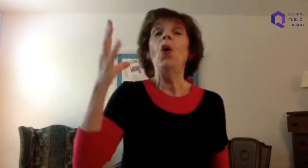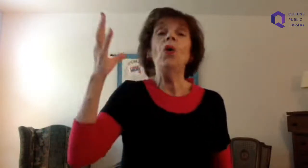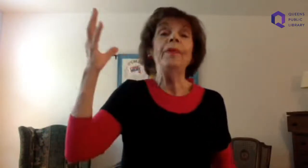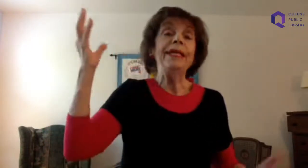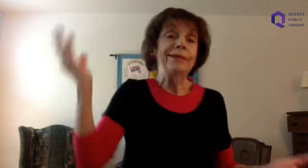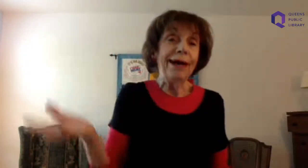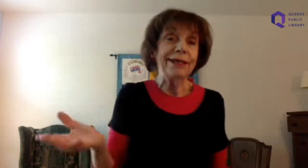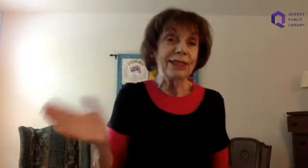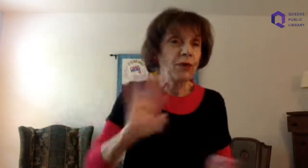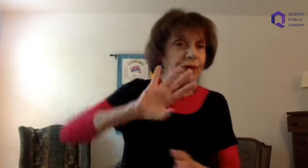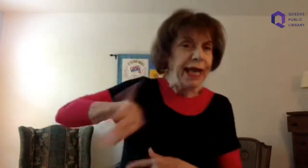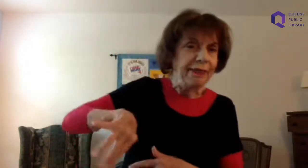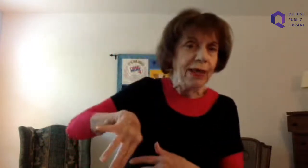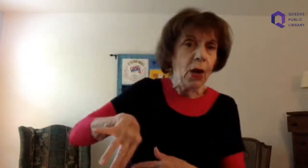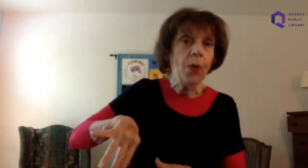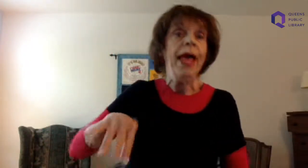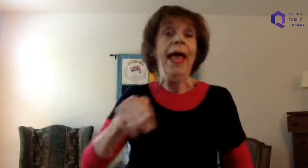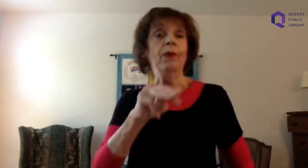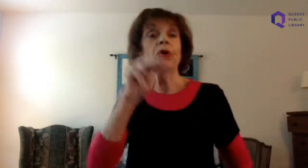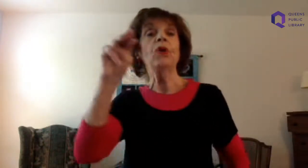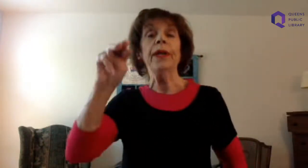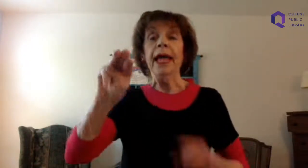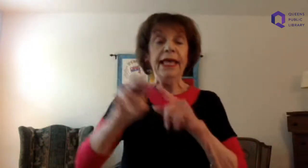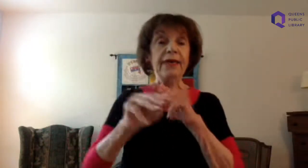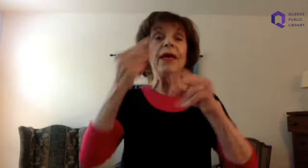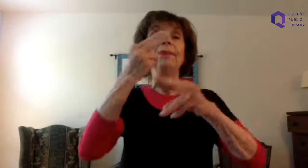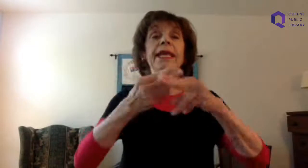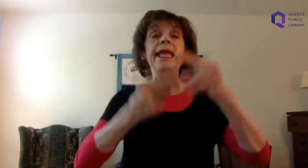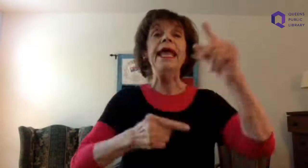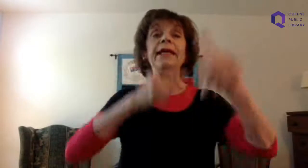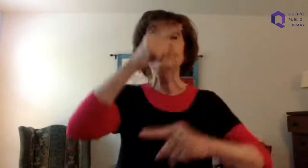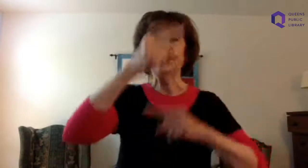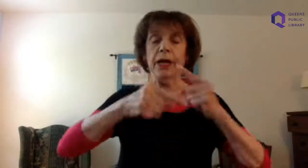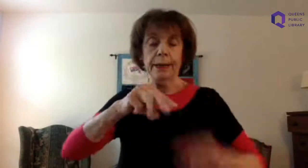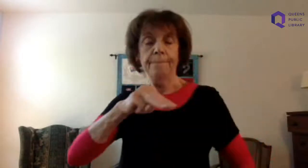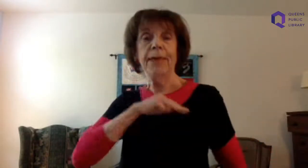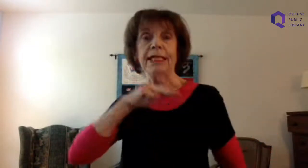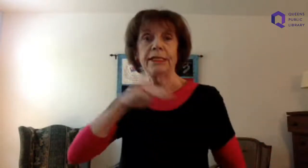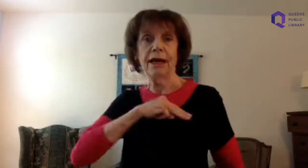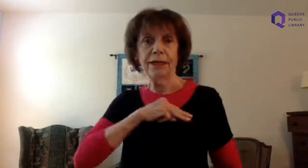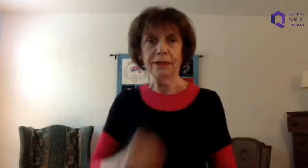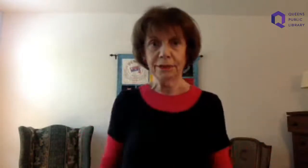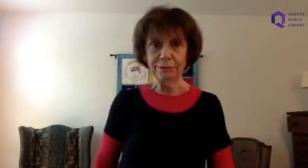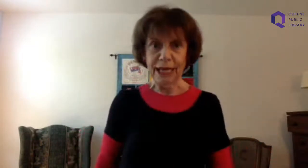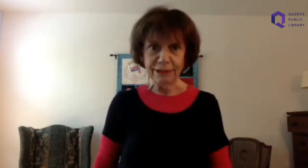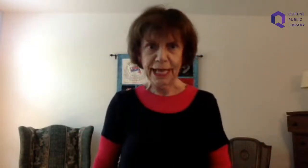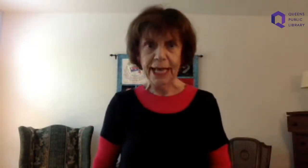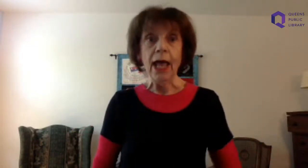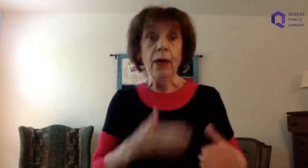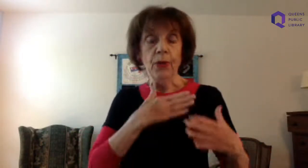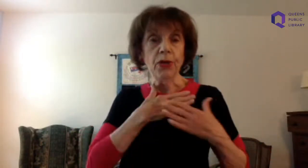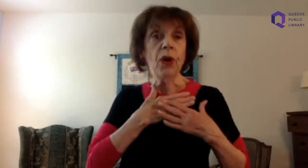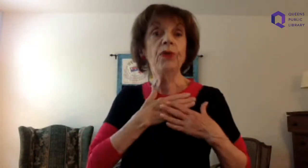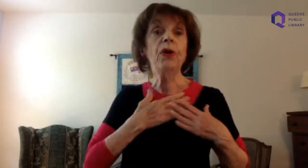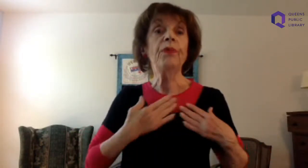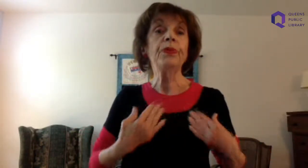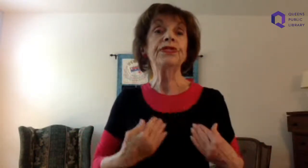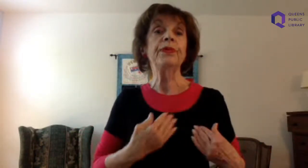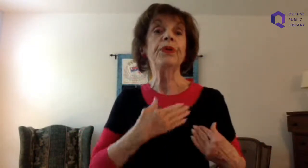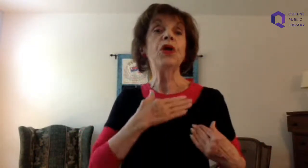Old MacDonald. So forget the O, and we're going to give him a name sign, MacDonald. How's that? When you don't know a person, you put it